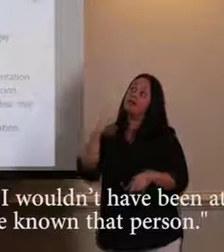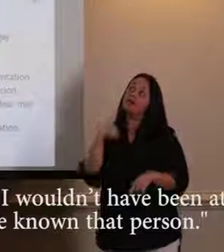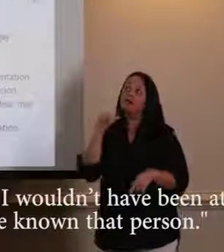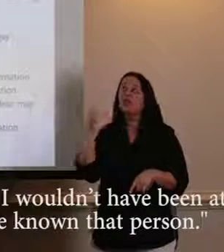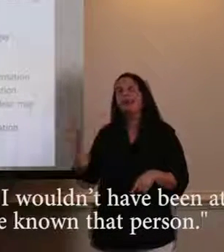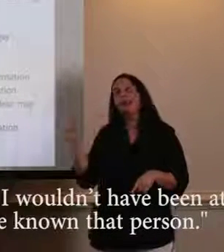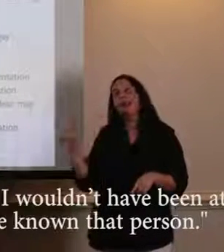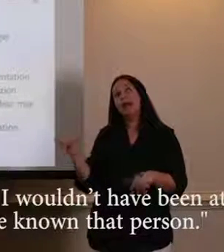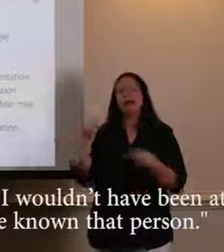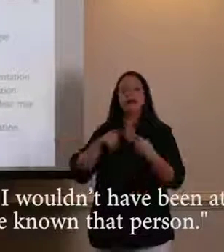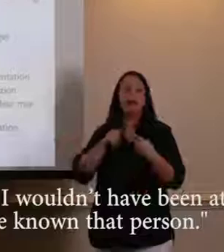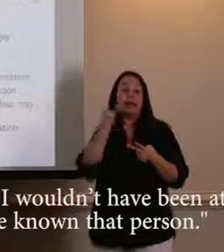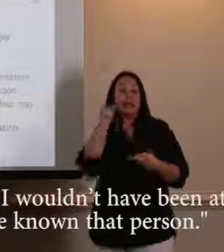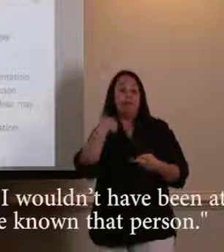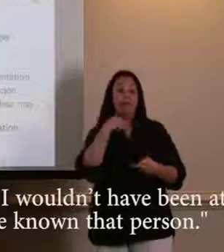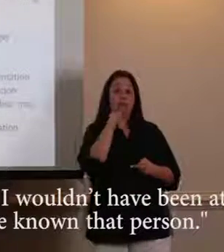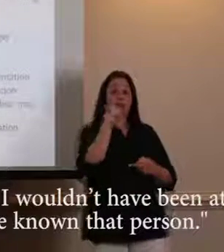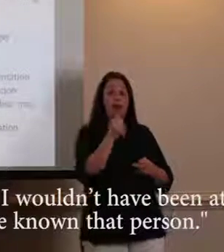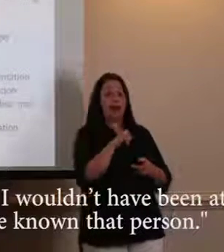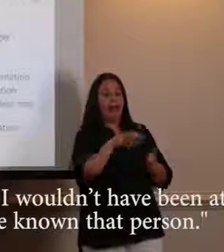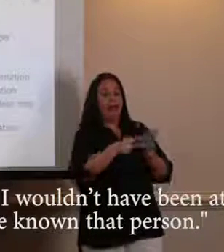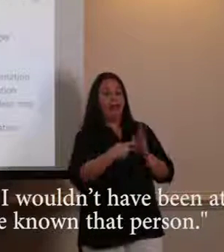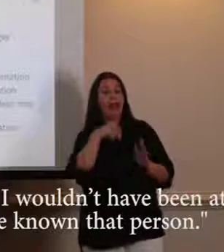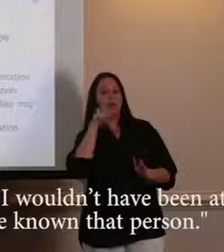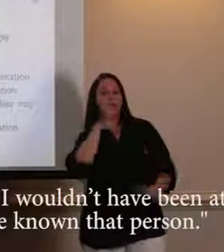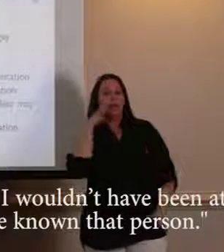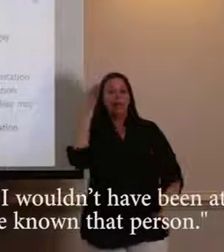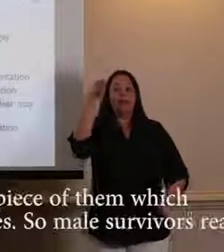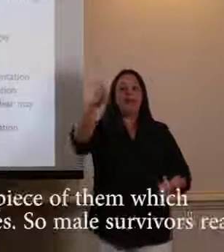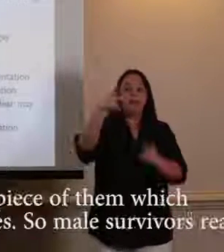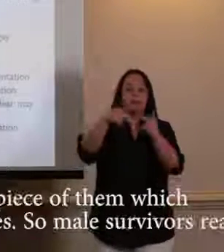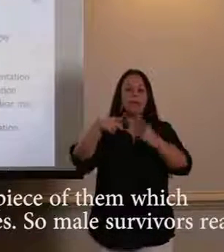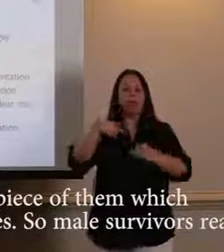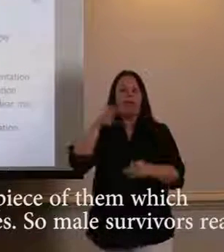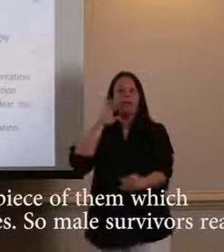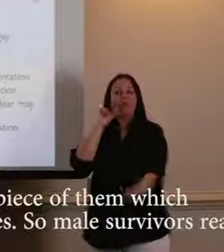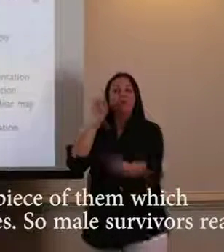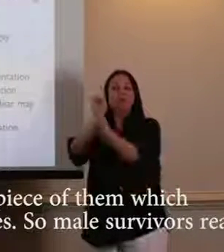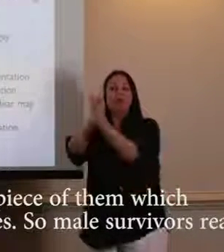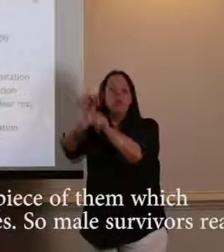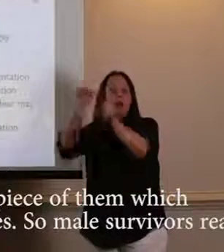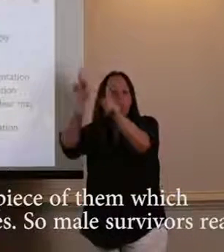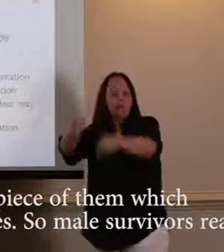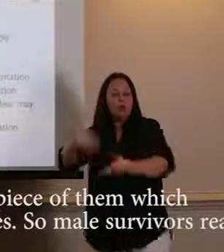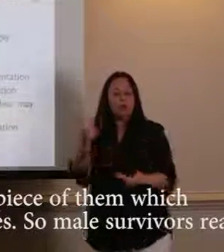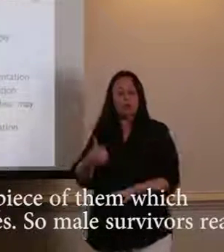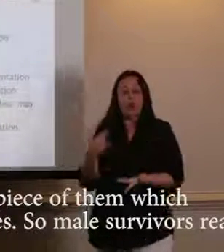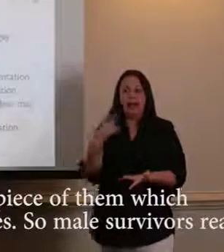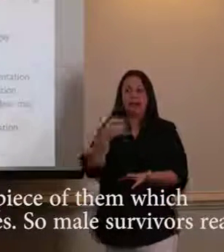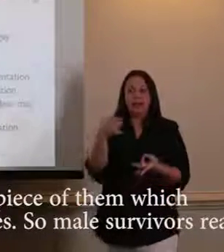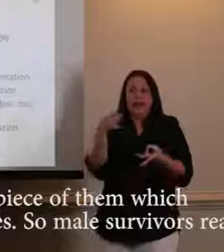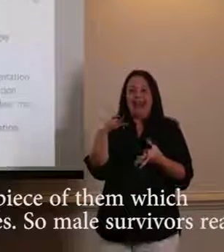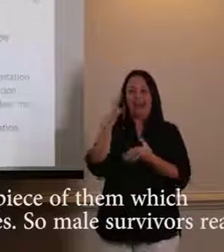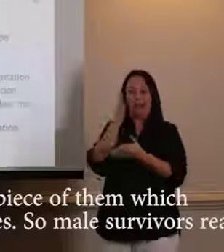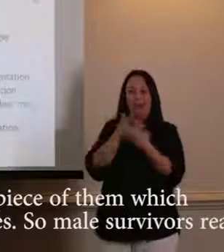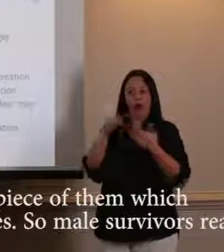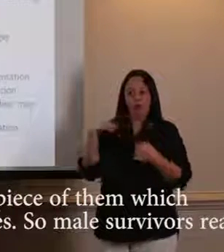hadn't been gay, then I wouldn't have been at that place, and I wouldn't have known that person. And so now they're hating a piece of them, which essentially is hating